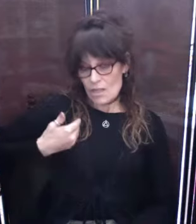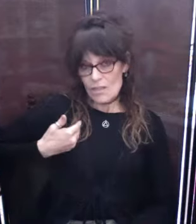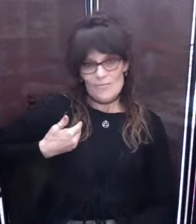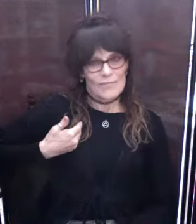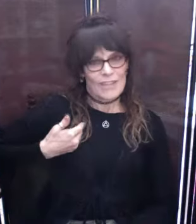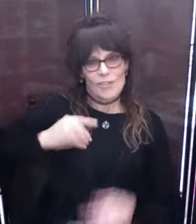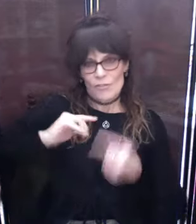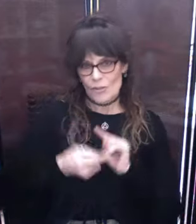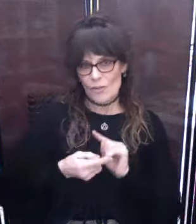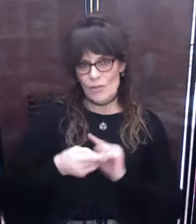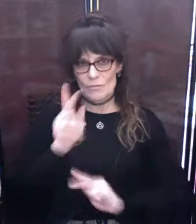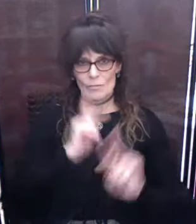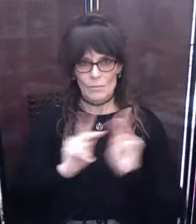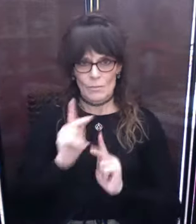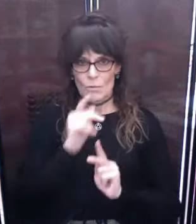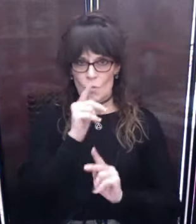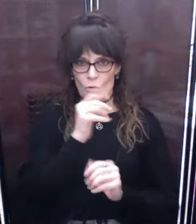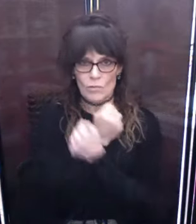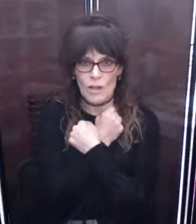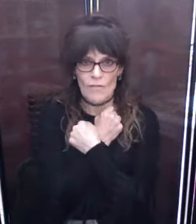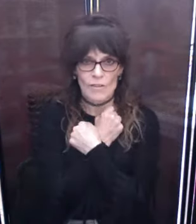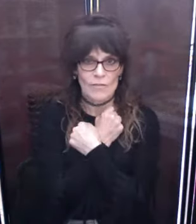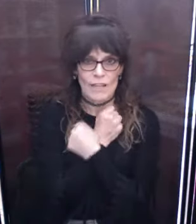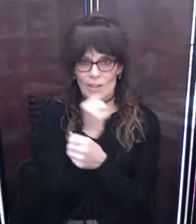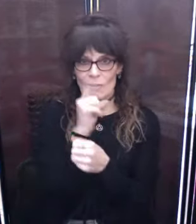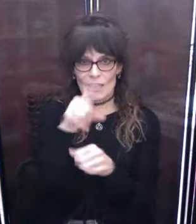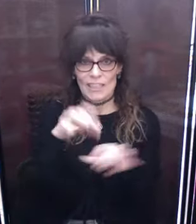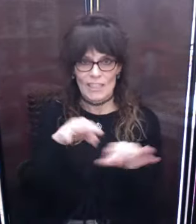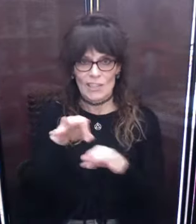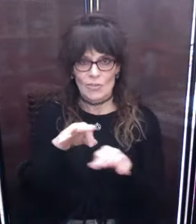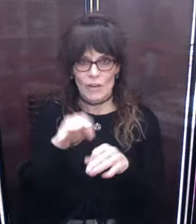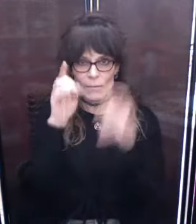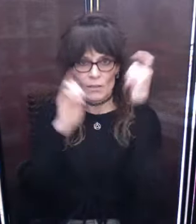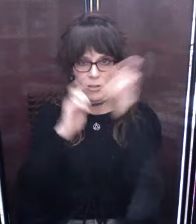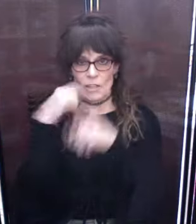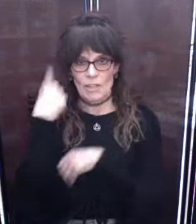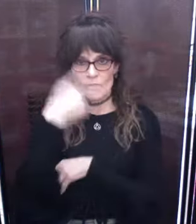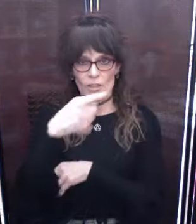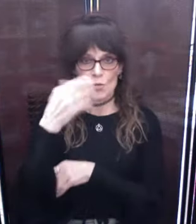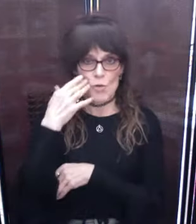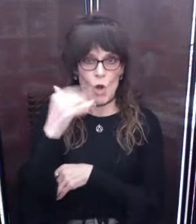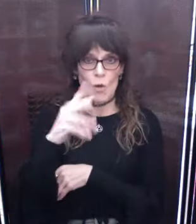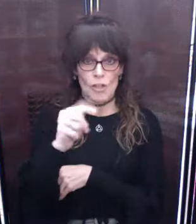with your drinking, I don't have to describe the look on my father's face. You know it. You've seen it.